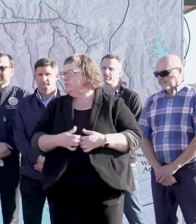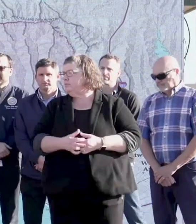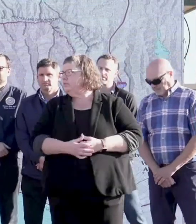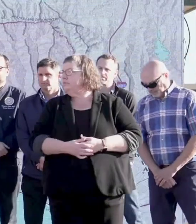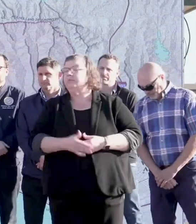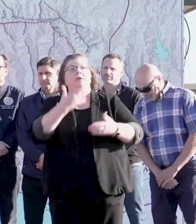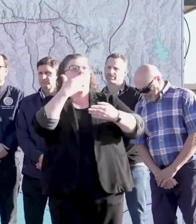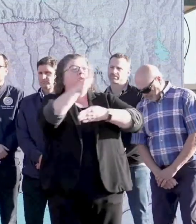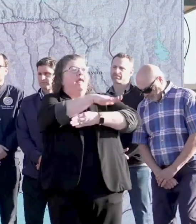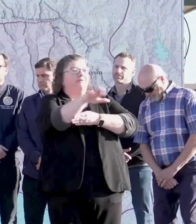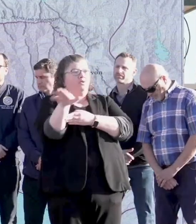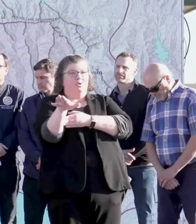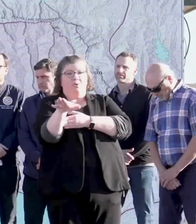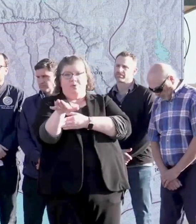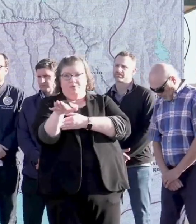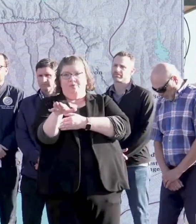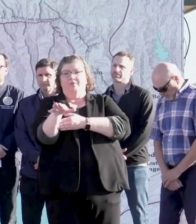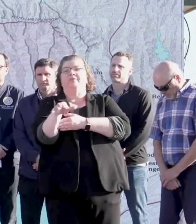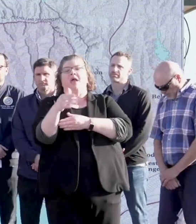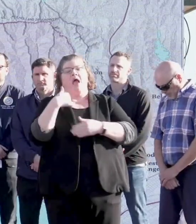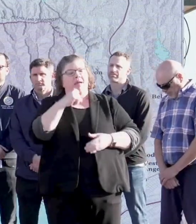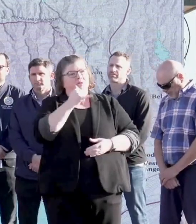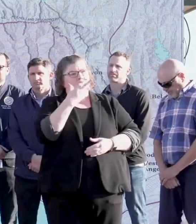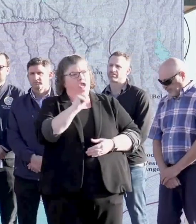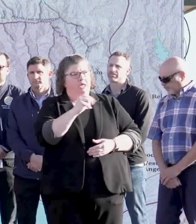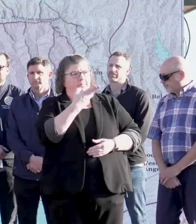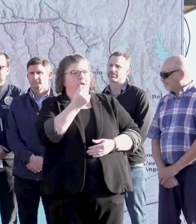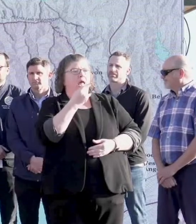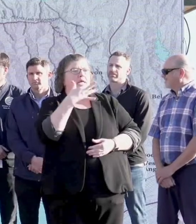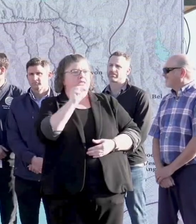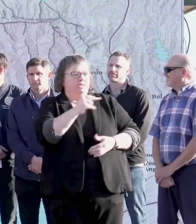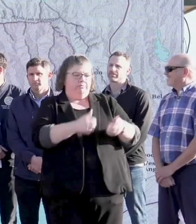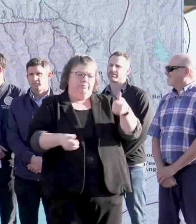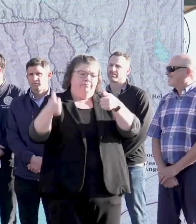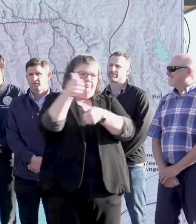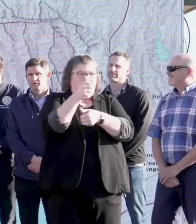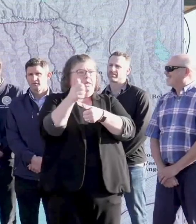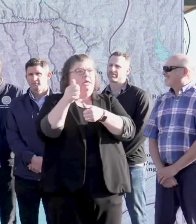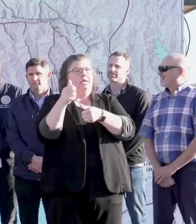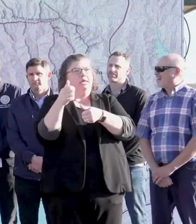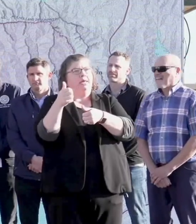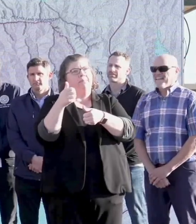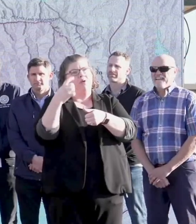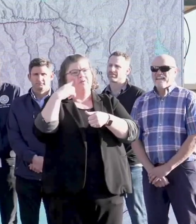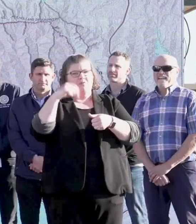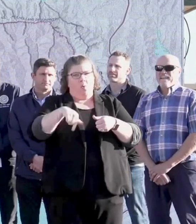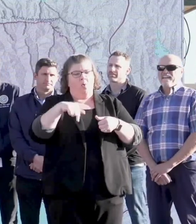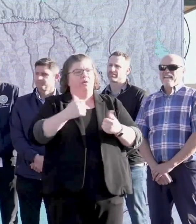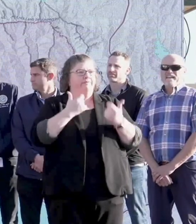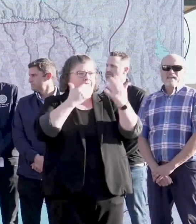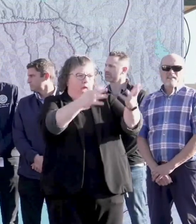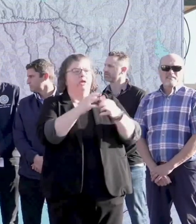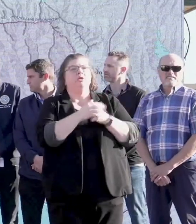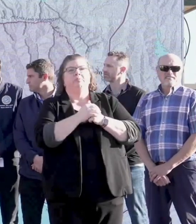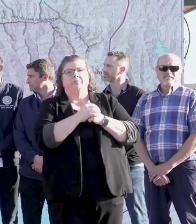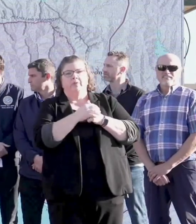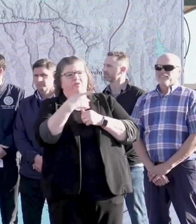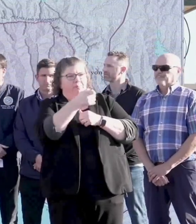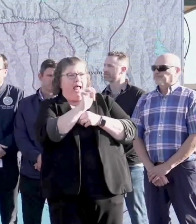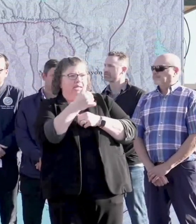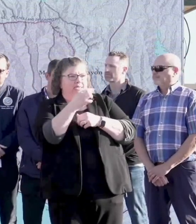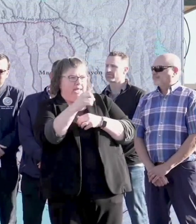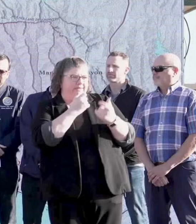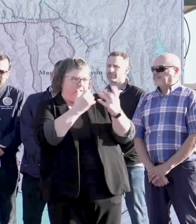Well, good afternoon, Jim Hudson, Incident Commander, CAL FIRE Incident Management Team 2, and Unified Incident Commander for the Palisades